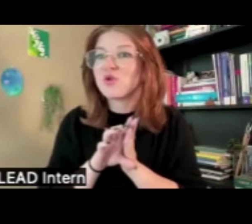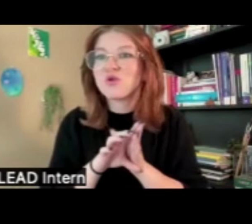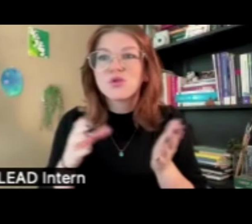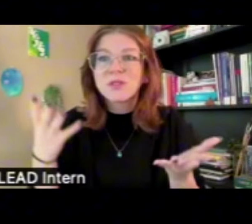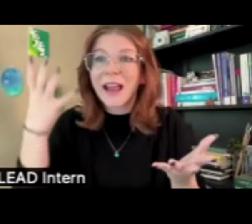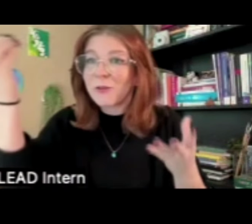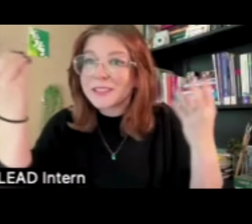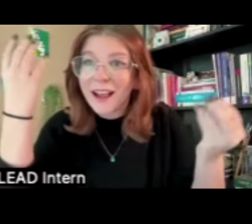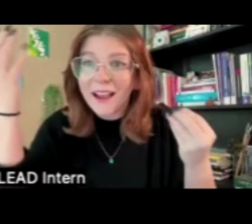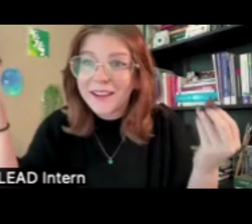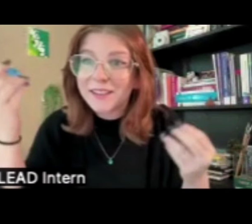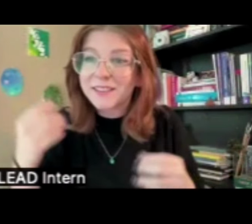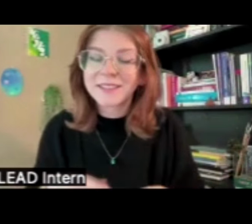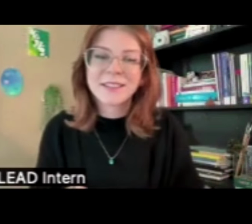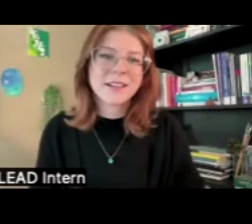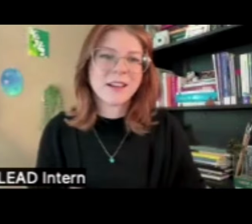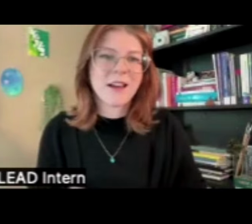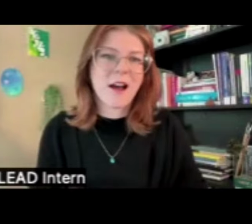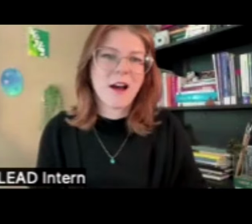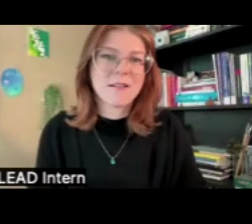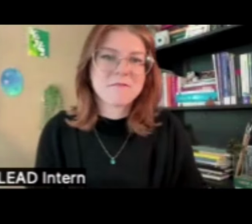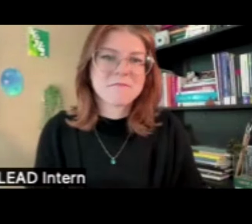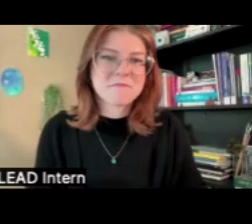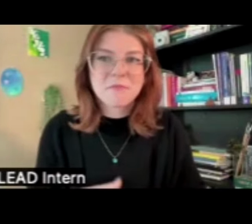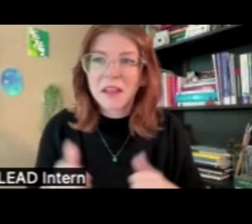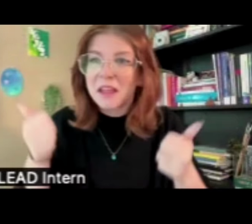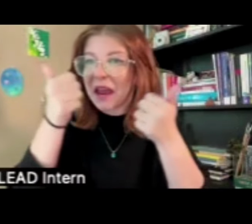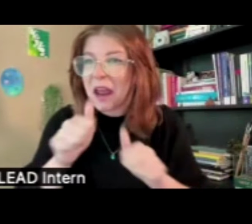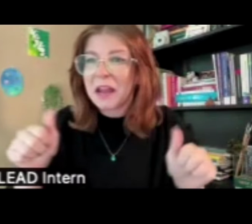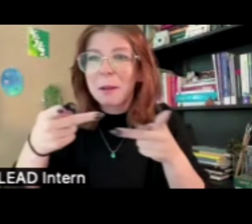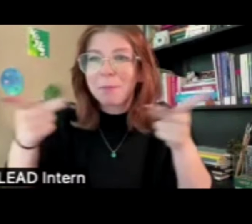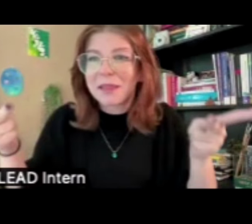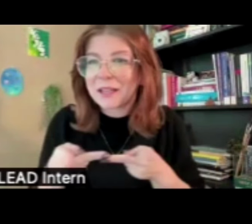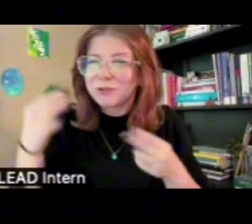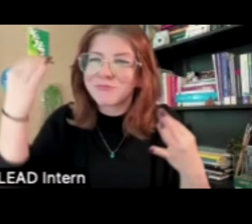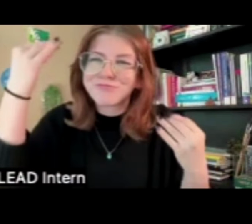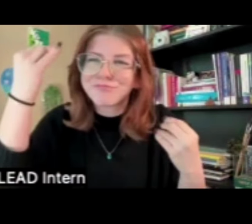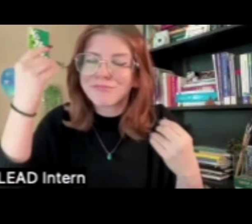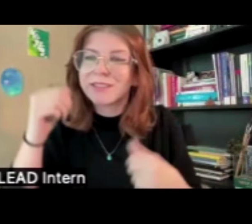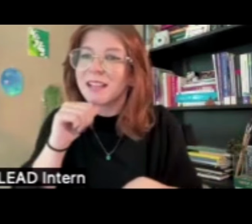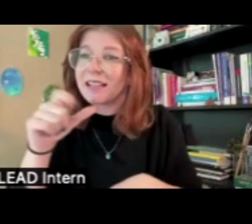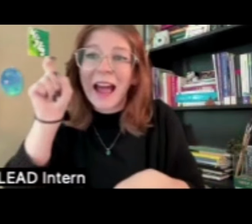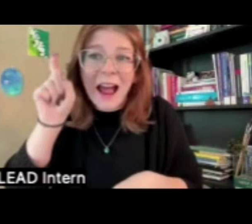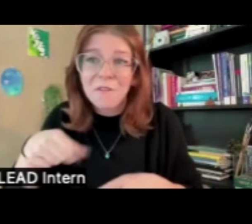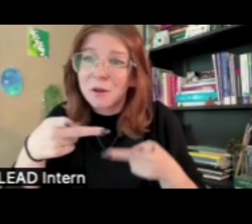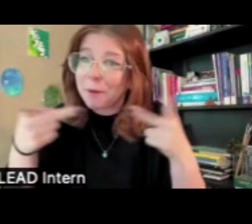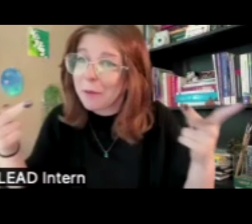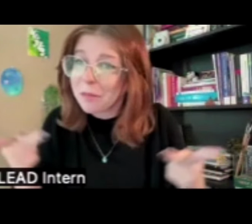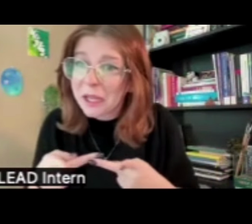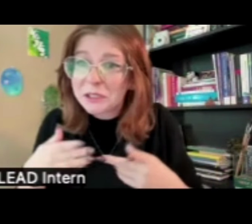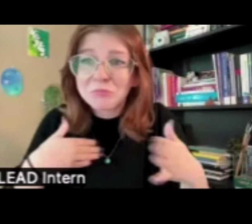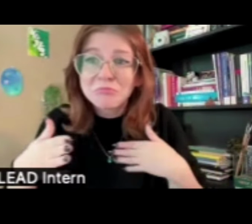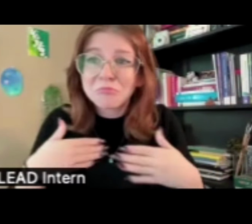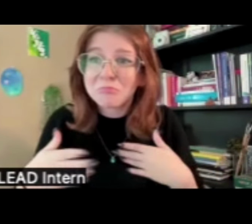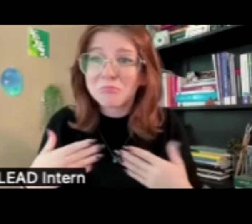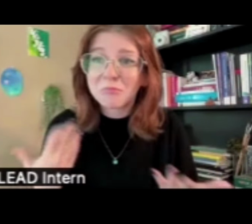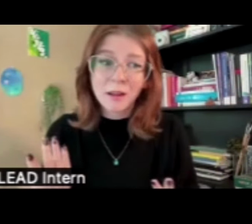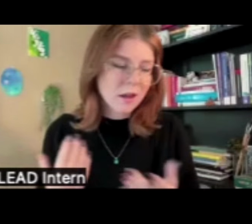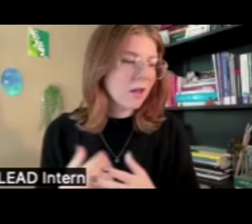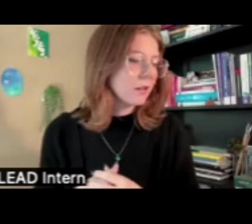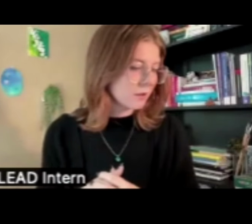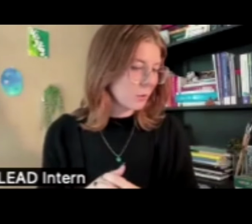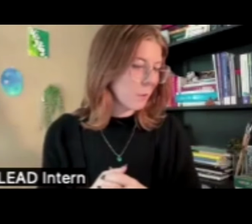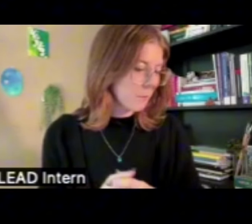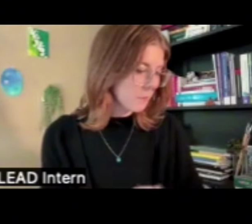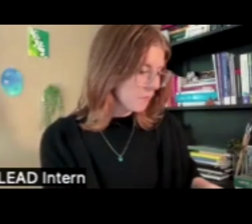it's lying flat, or perhaps your pictures are outside. Really, any place that you can consider.